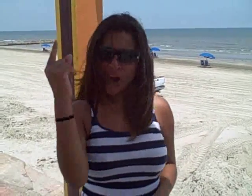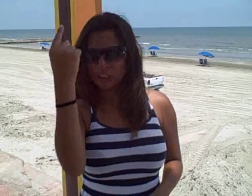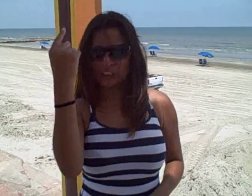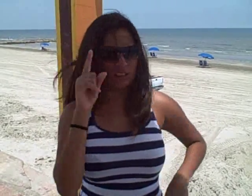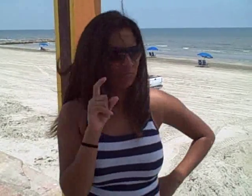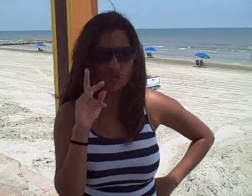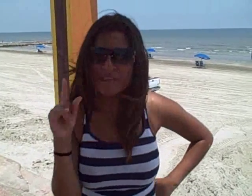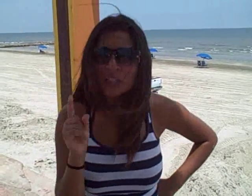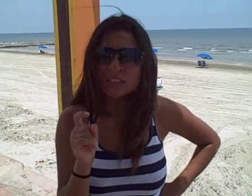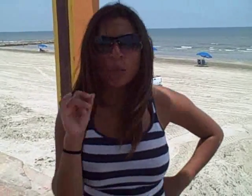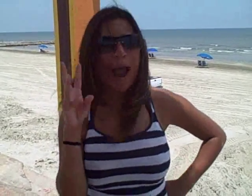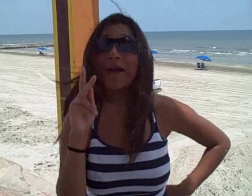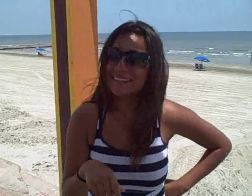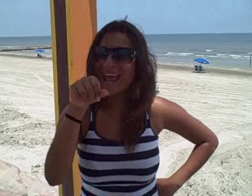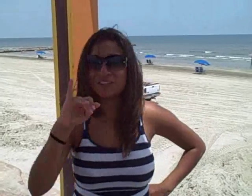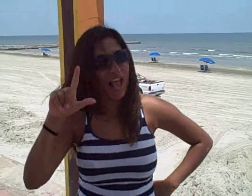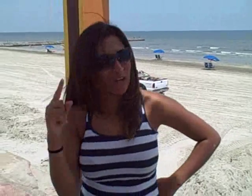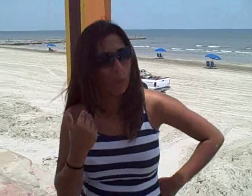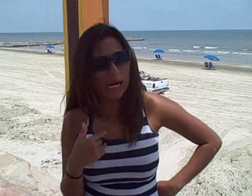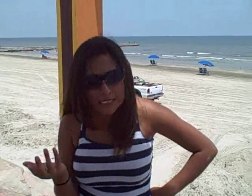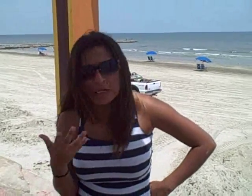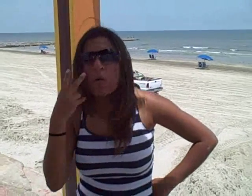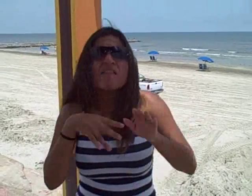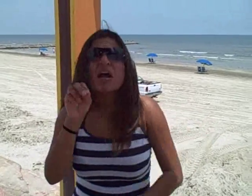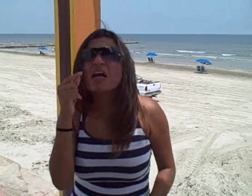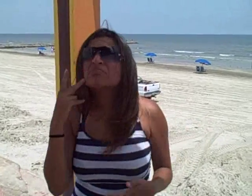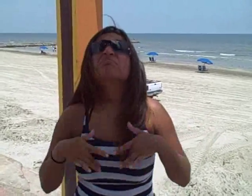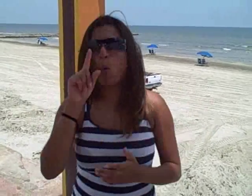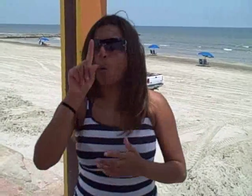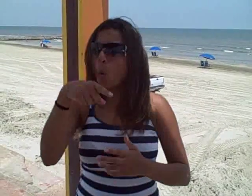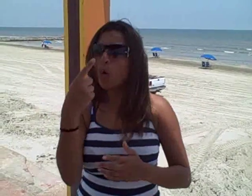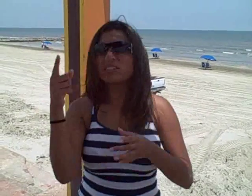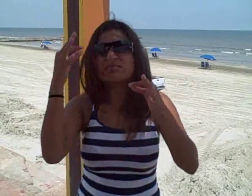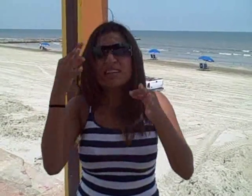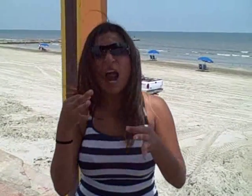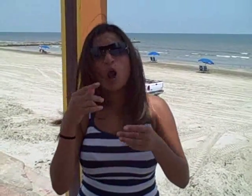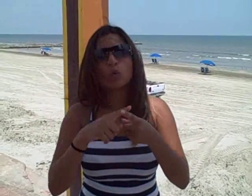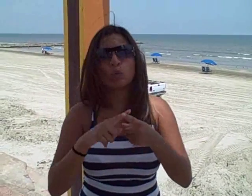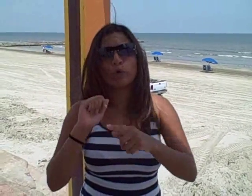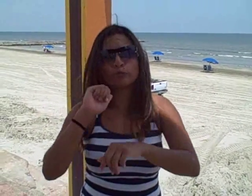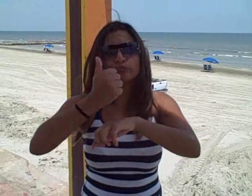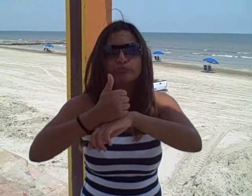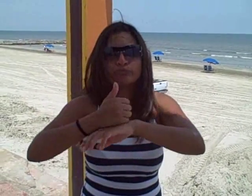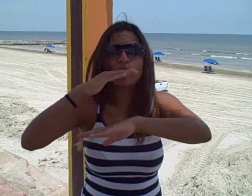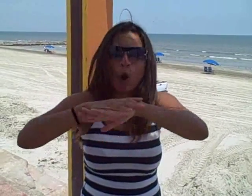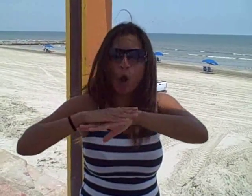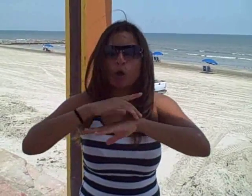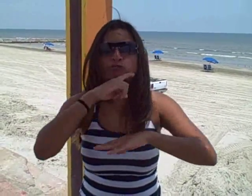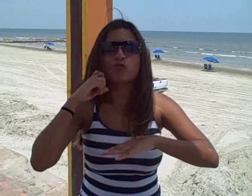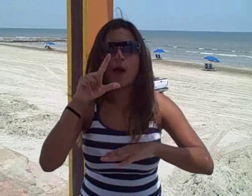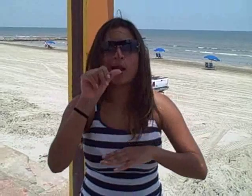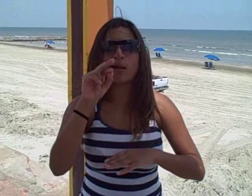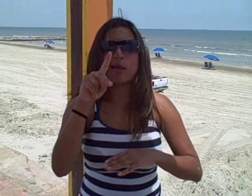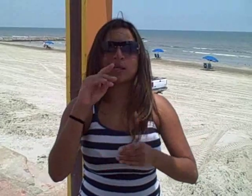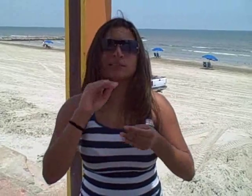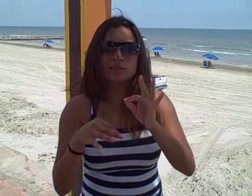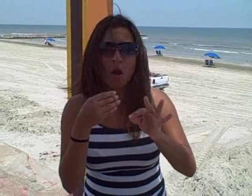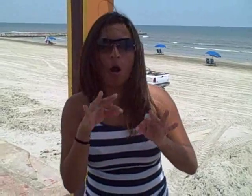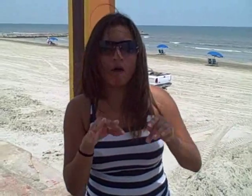And I know I'm living out of life But with a blazing smile I'll die